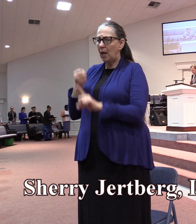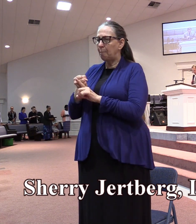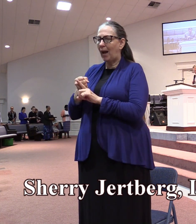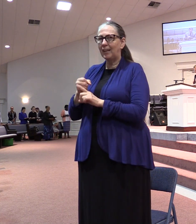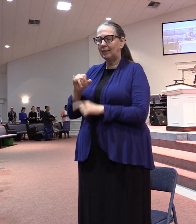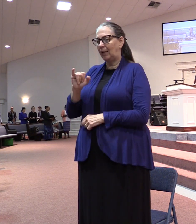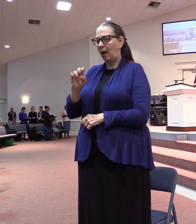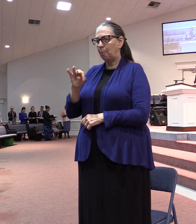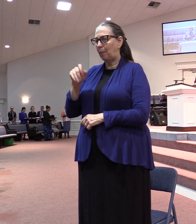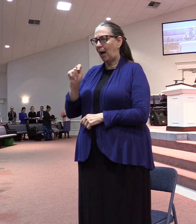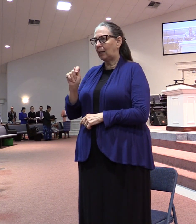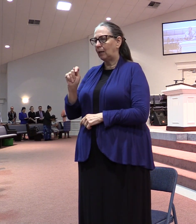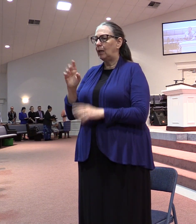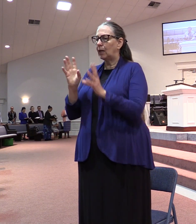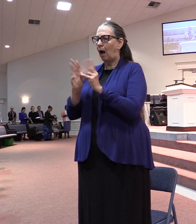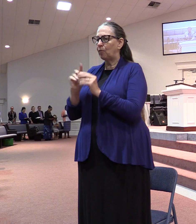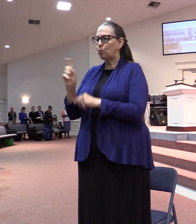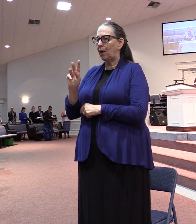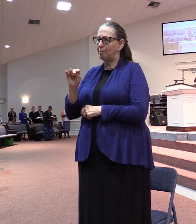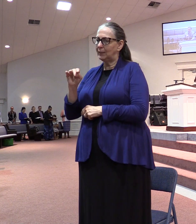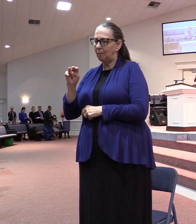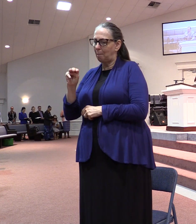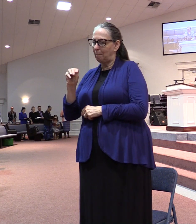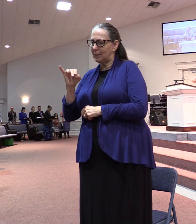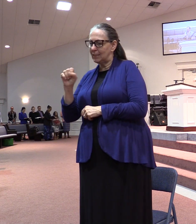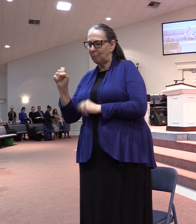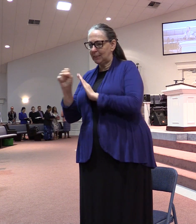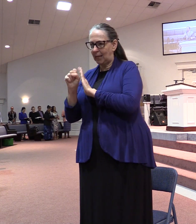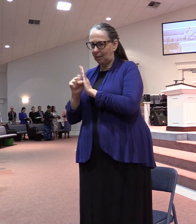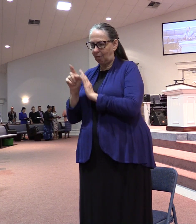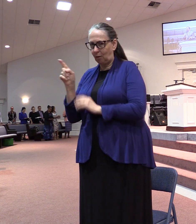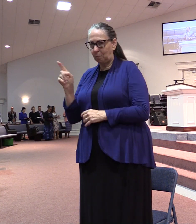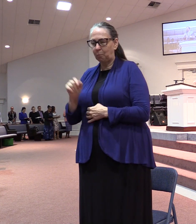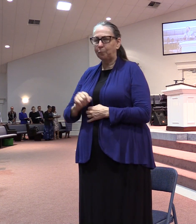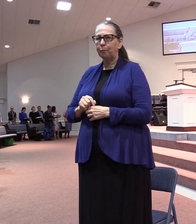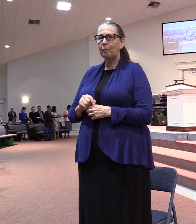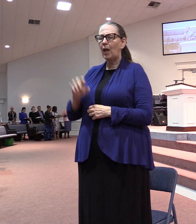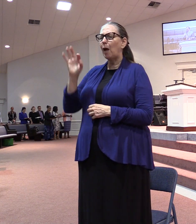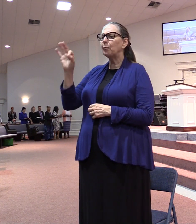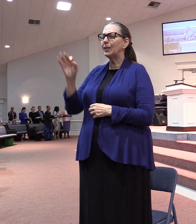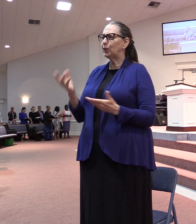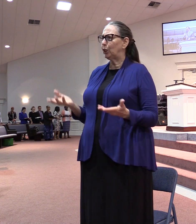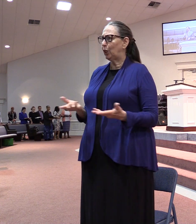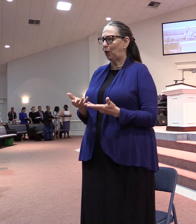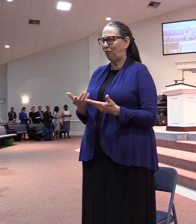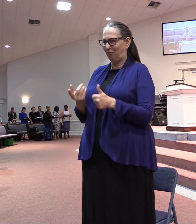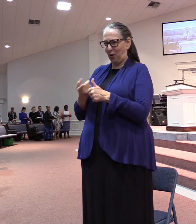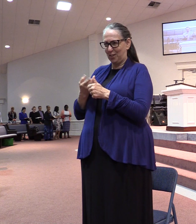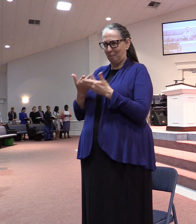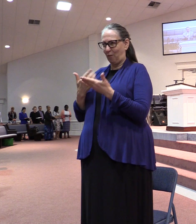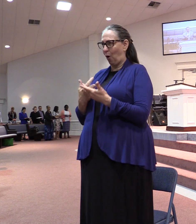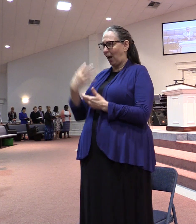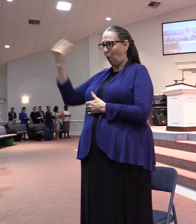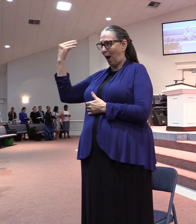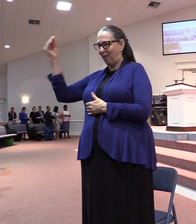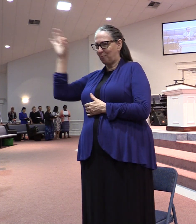Mississippi on Friday, and I usually preach a sermon at home before I venture out to